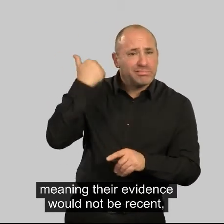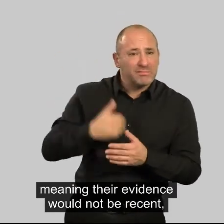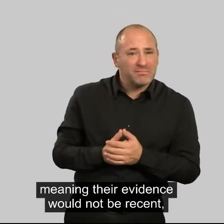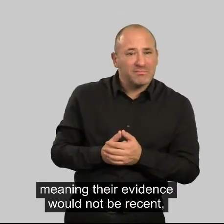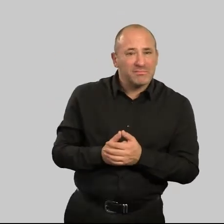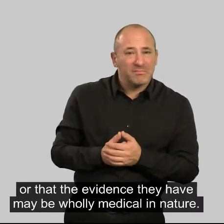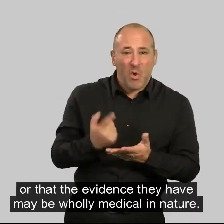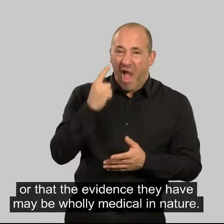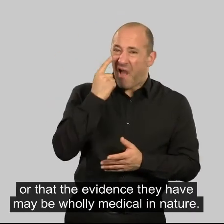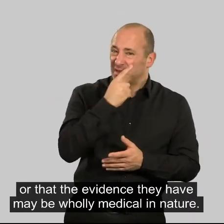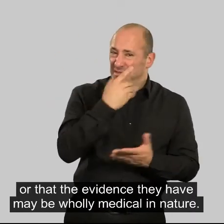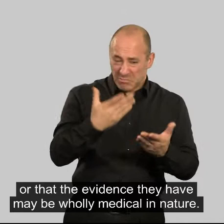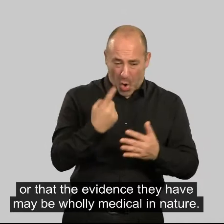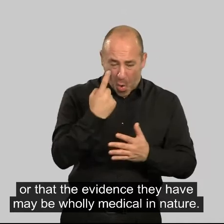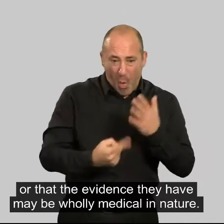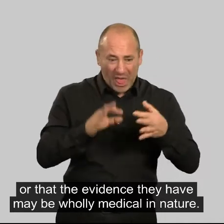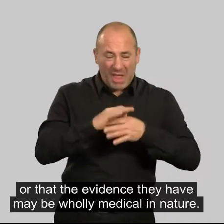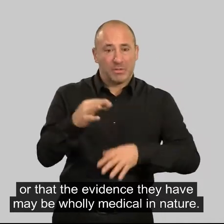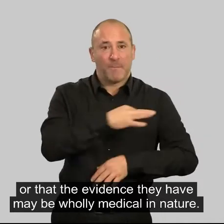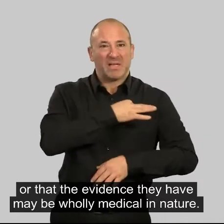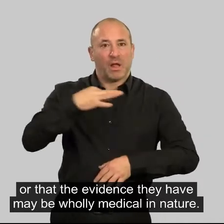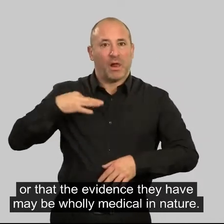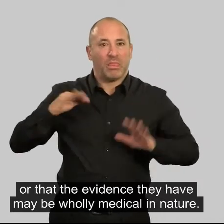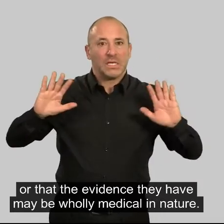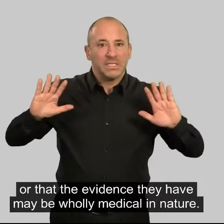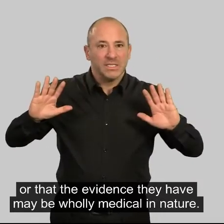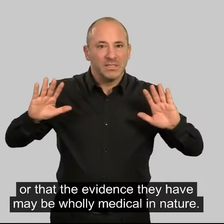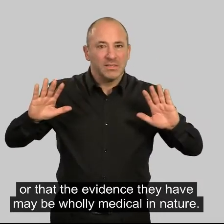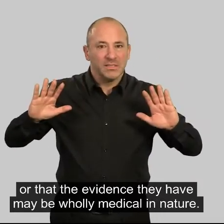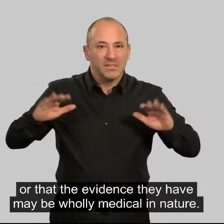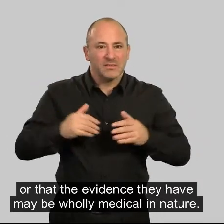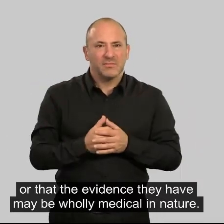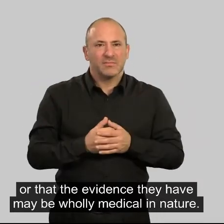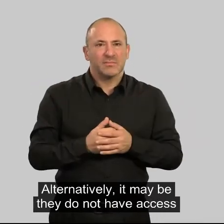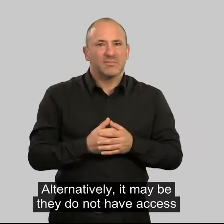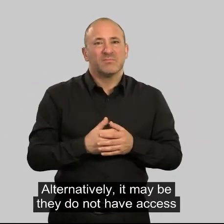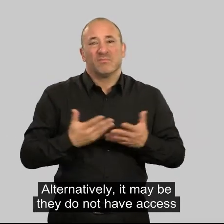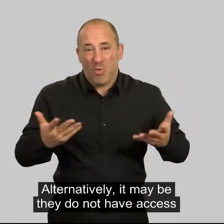the evidence they have may be wholly medical in nature.